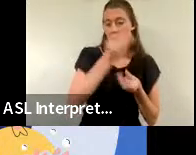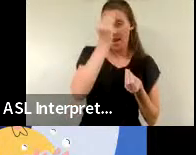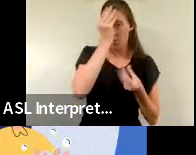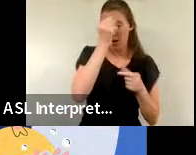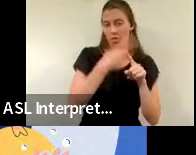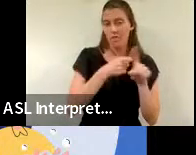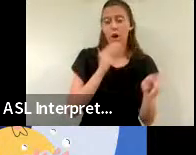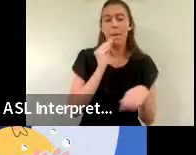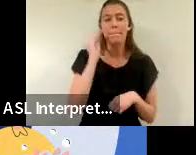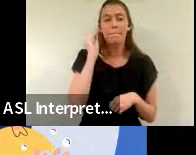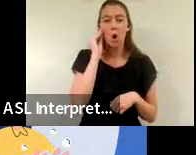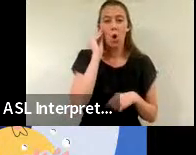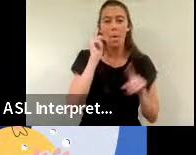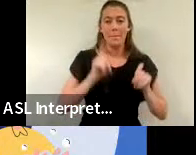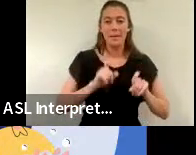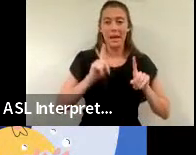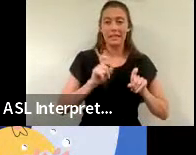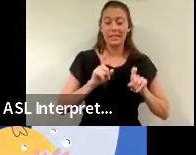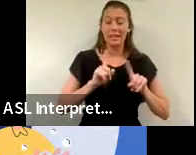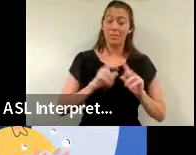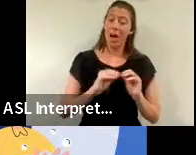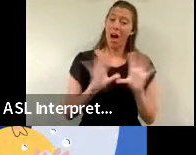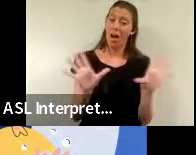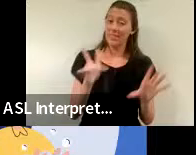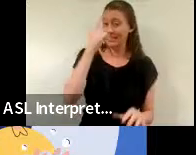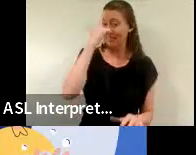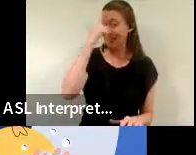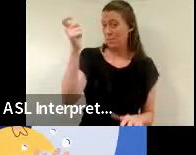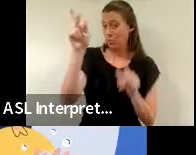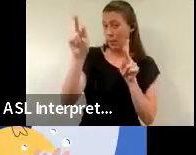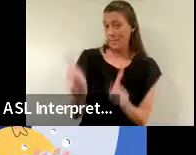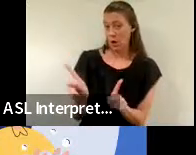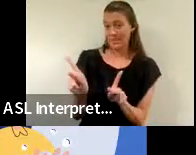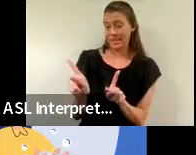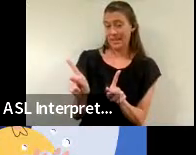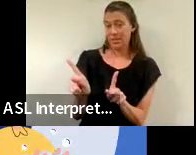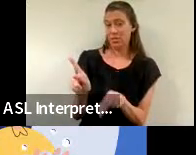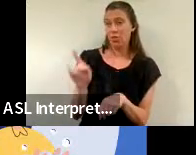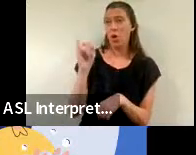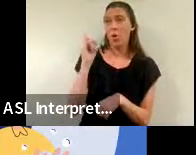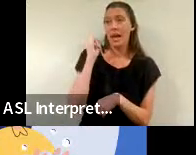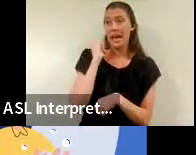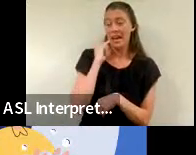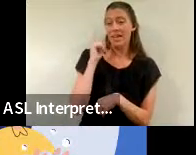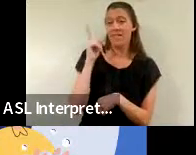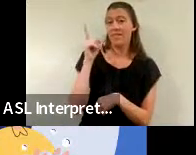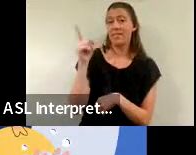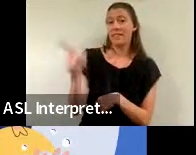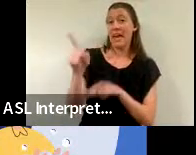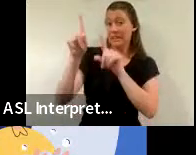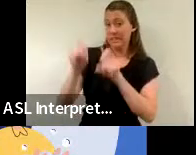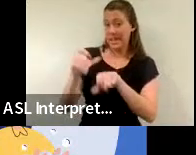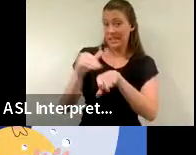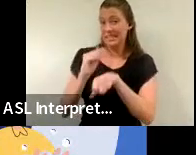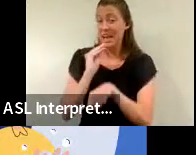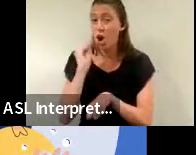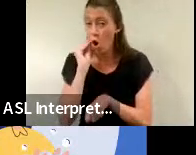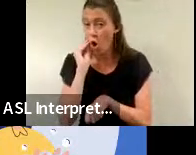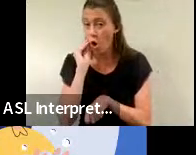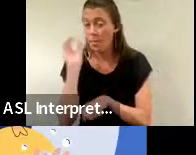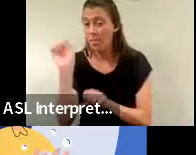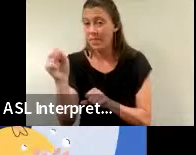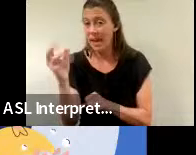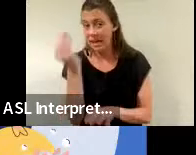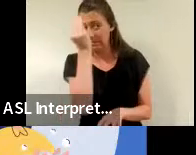a voluntary process where people would provide their results. We have not opted into that